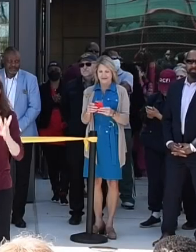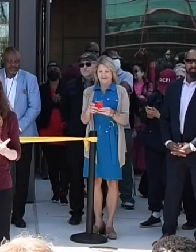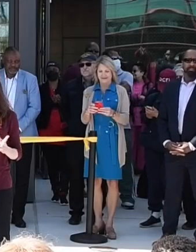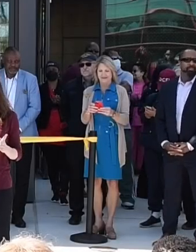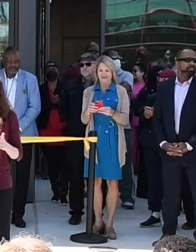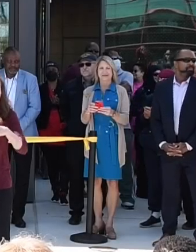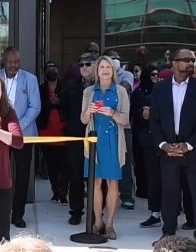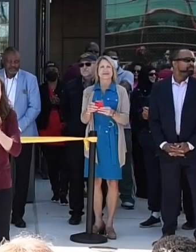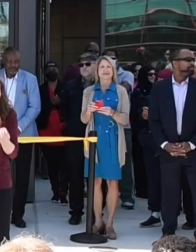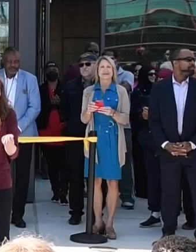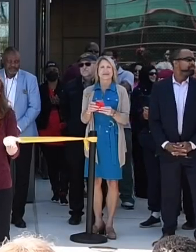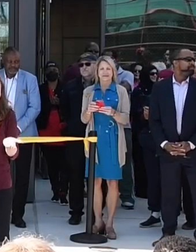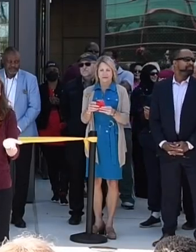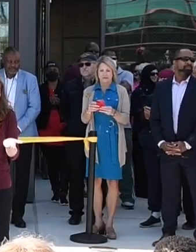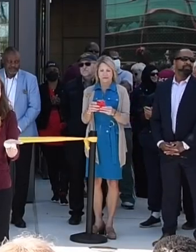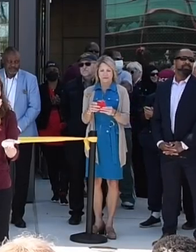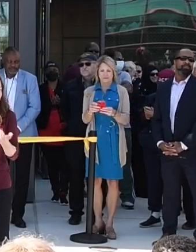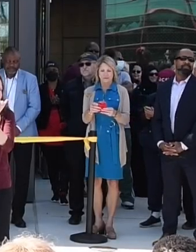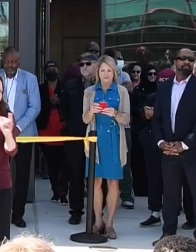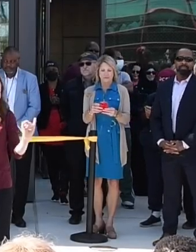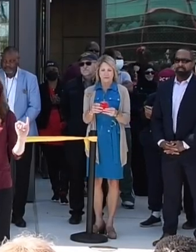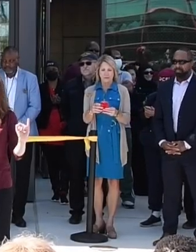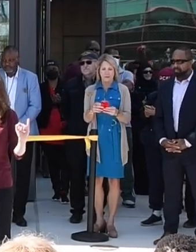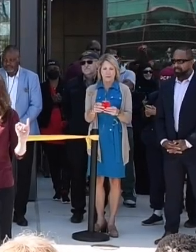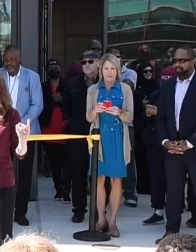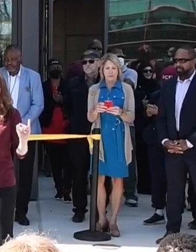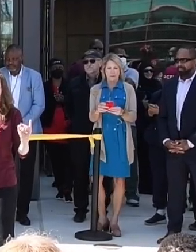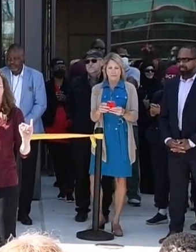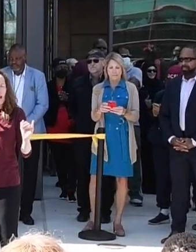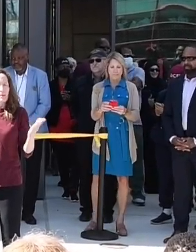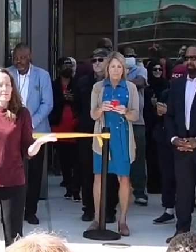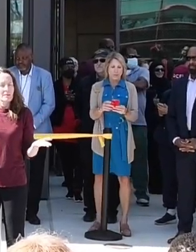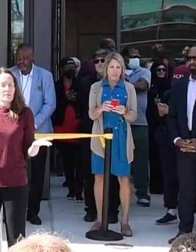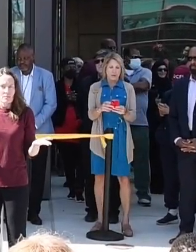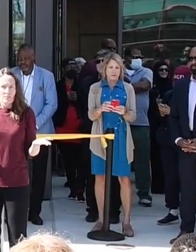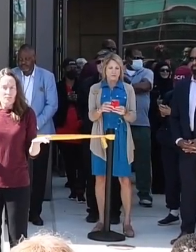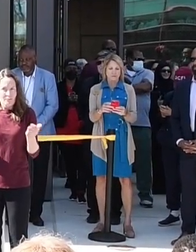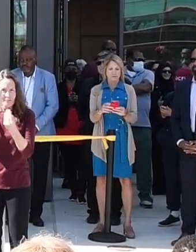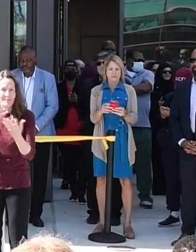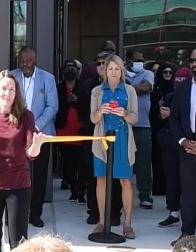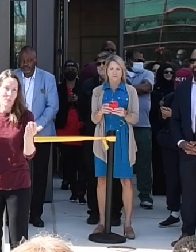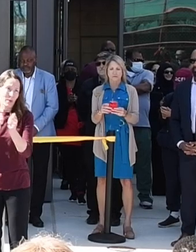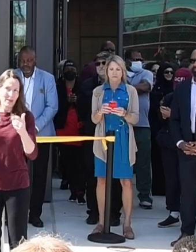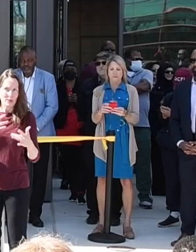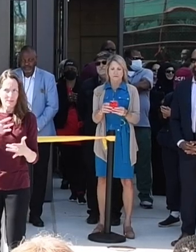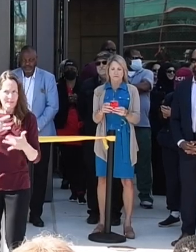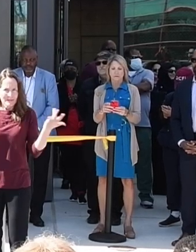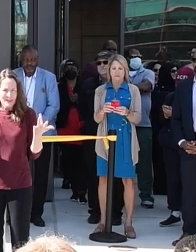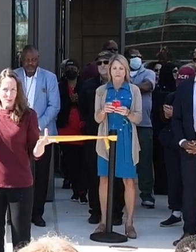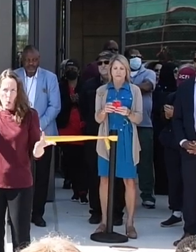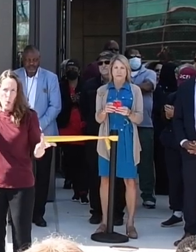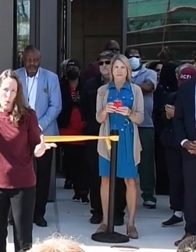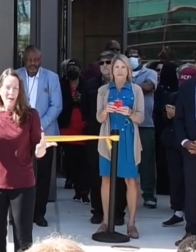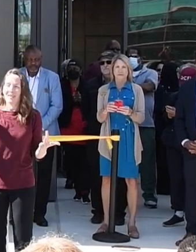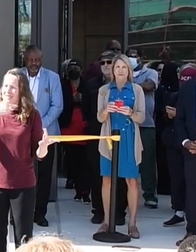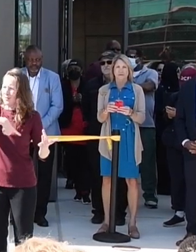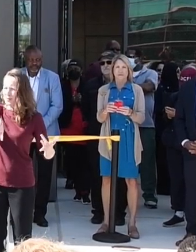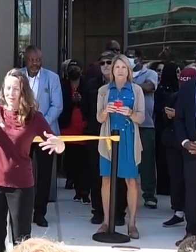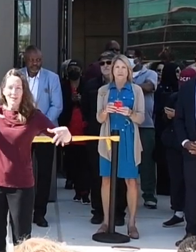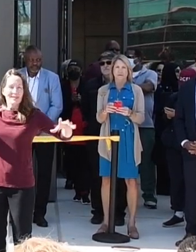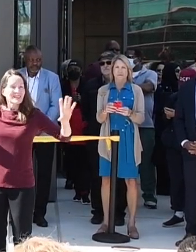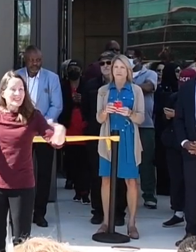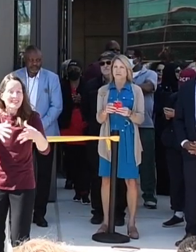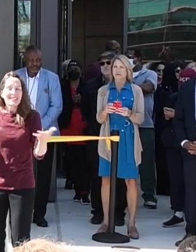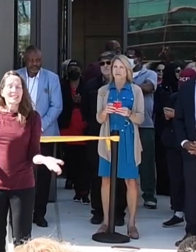It is with immense joy and gratitude that we are gathered here today to celebrate the